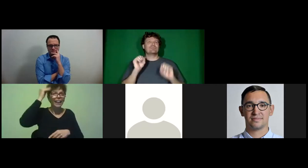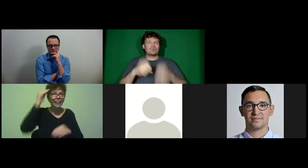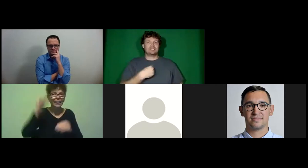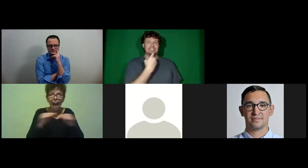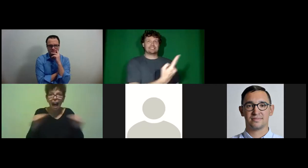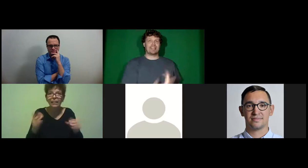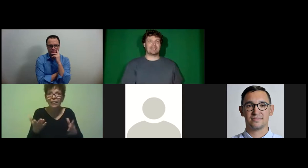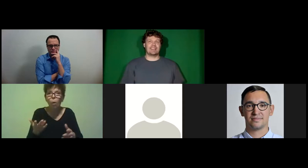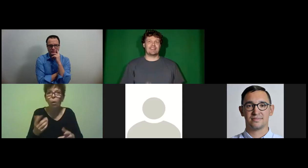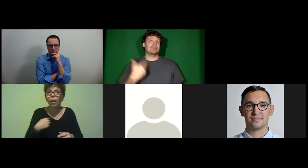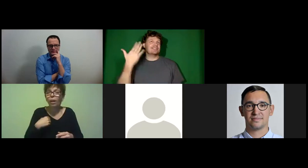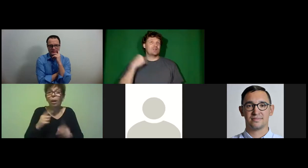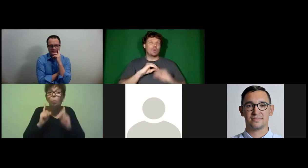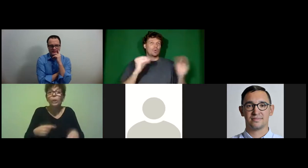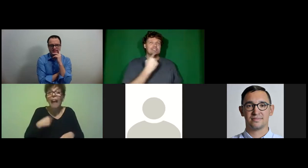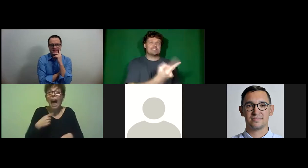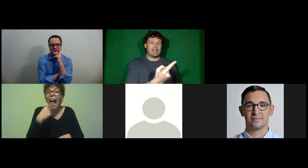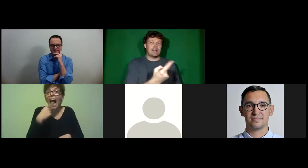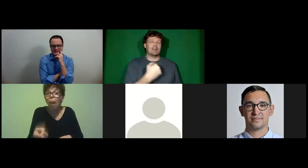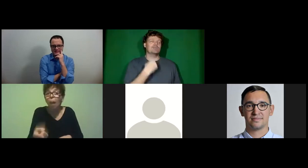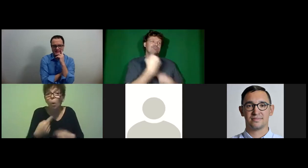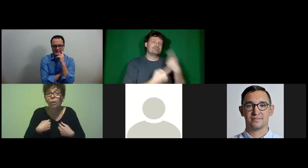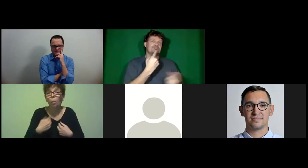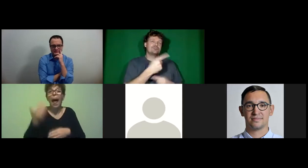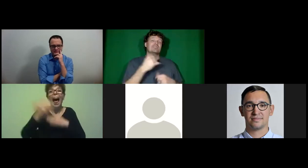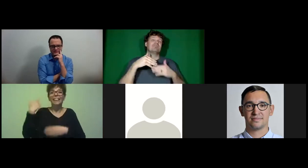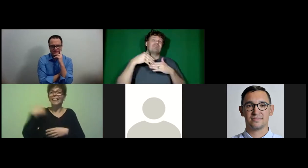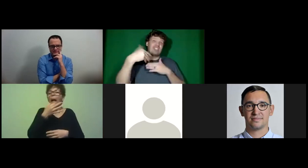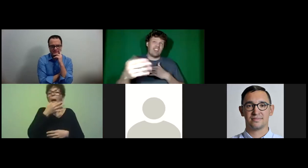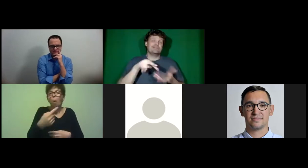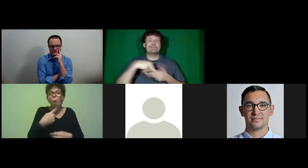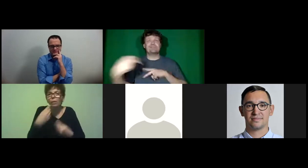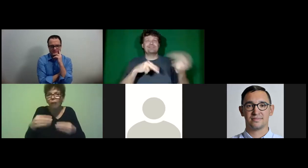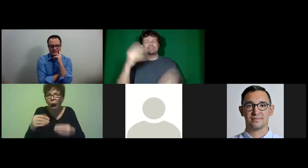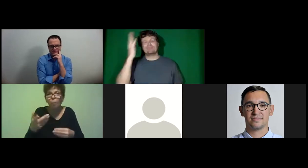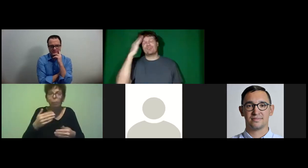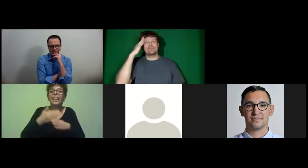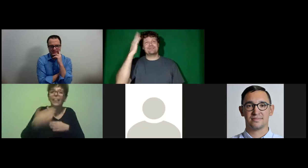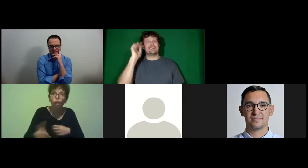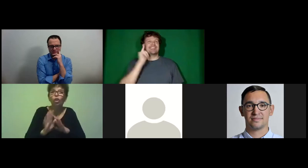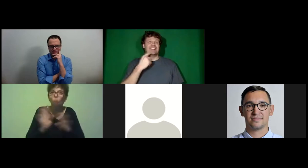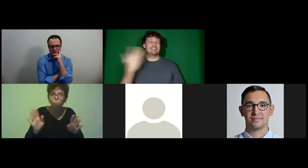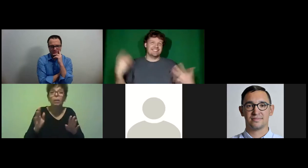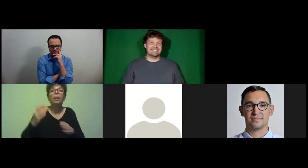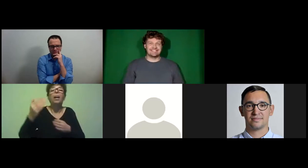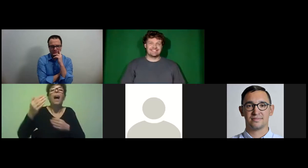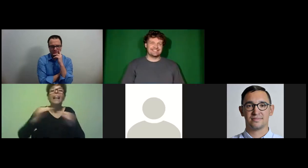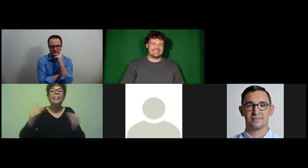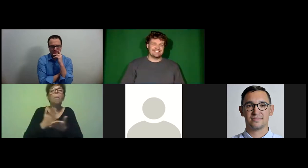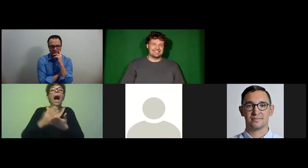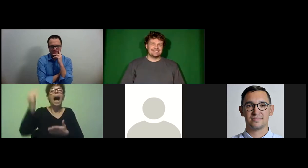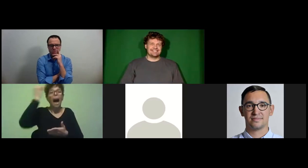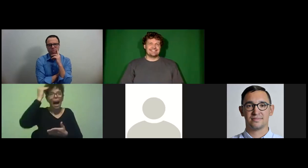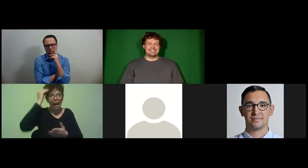with the players, and I had to tell them. If I didn't say anything, they would think there was something wrong with me. And now that they